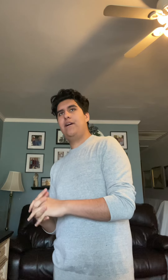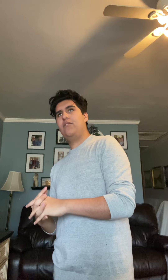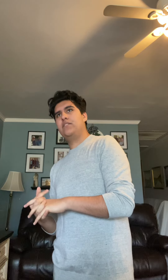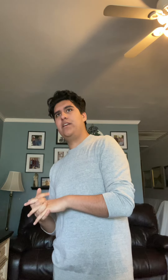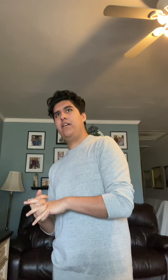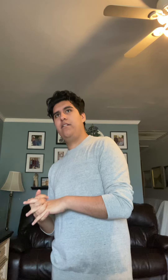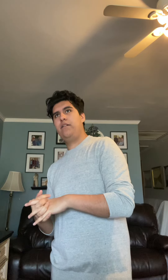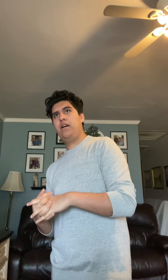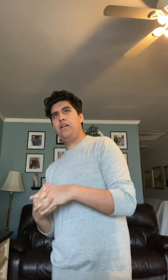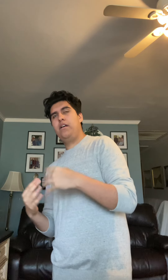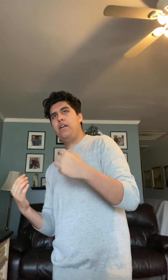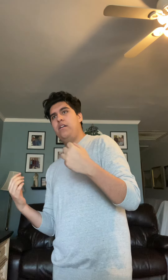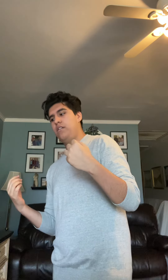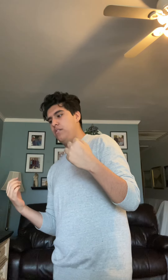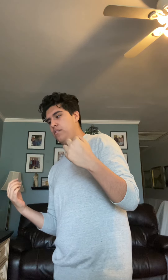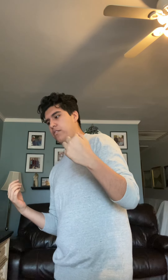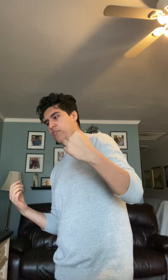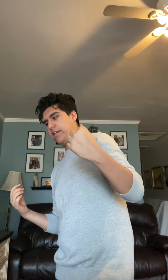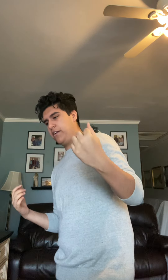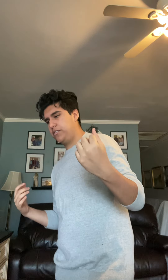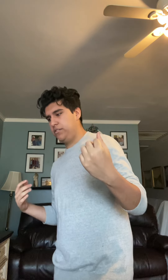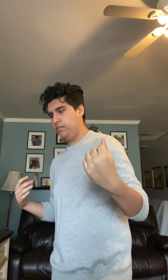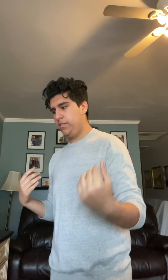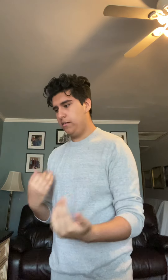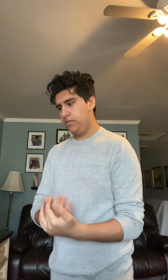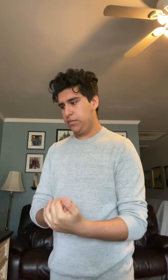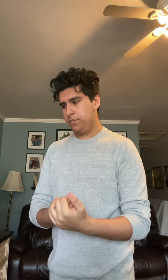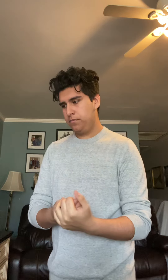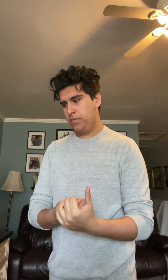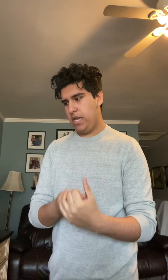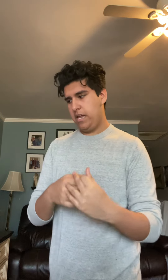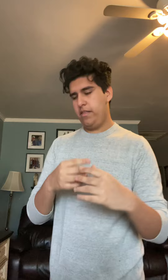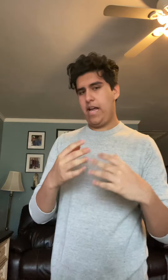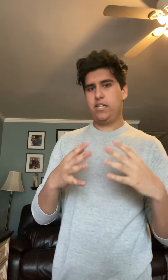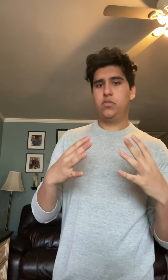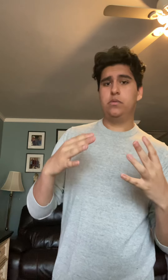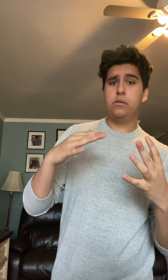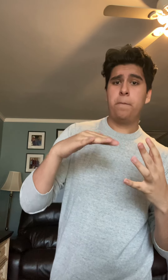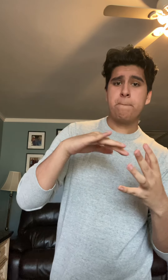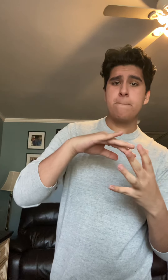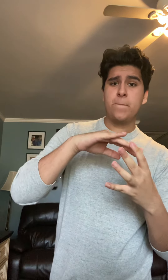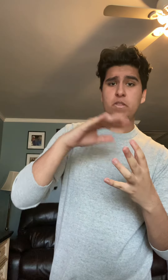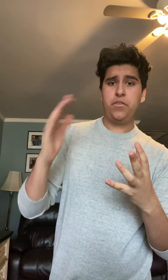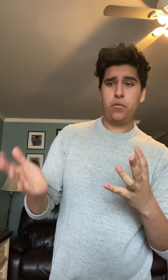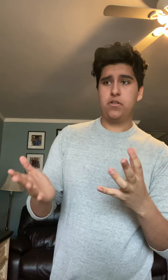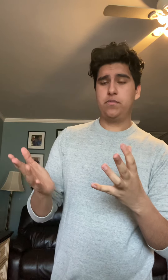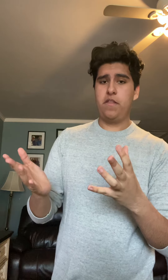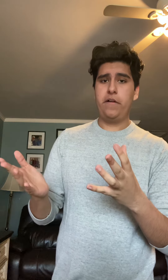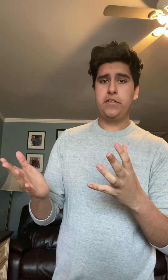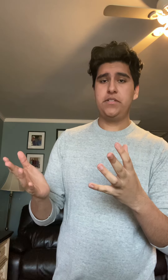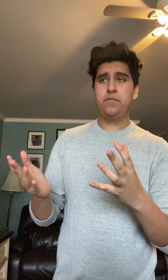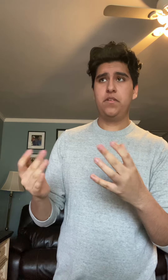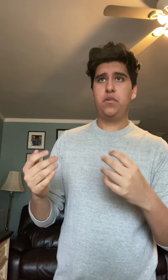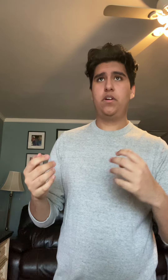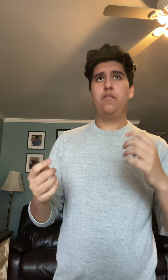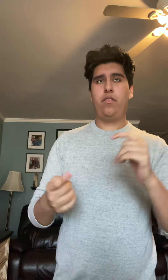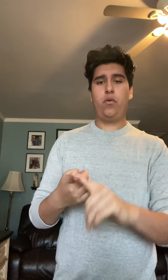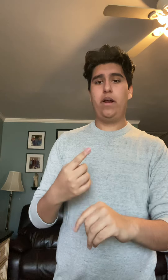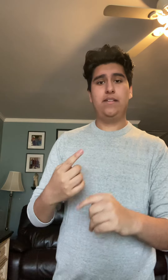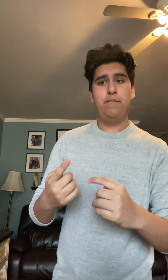about the 3 characters themselves in the actual Norse mythology. So I'll start off with Thor. Like as I